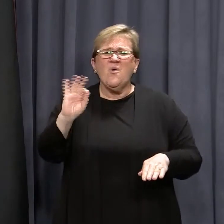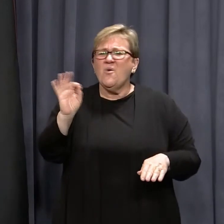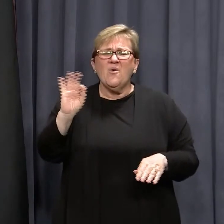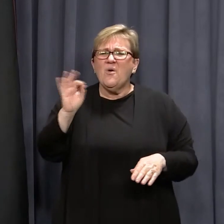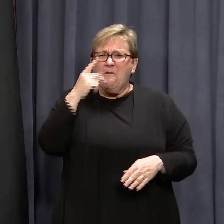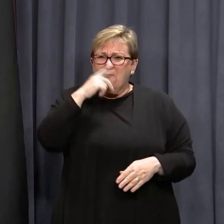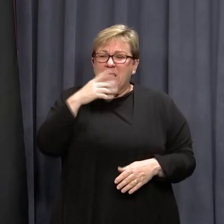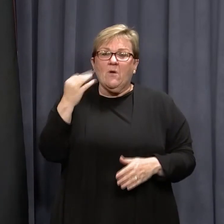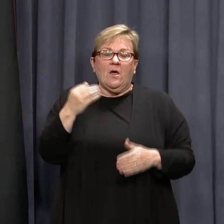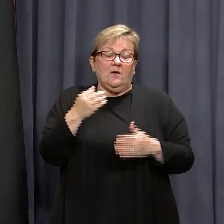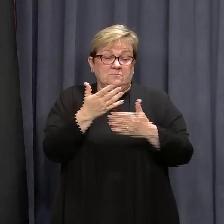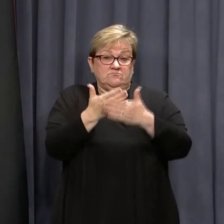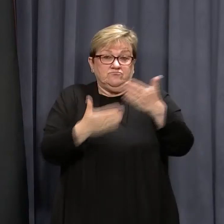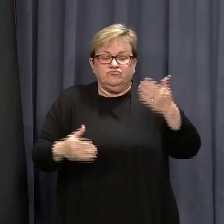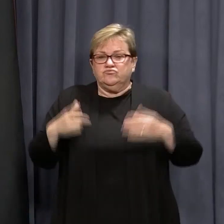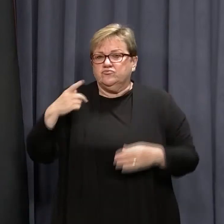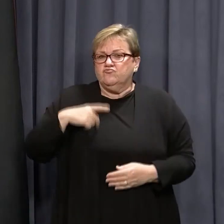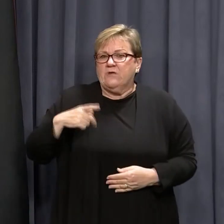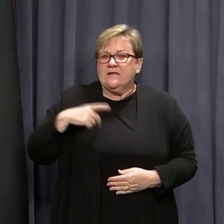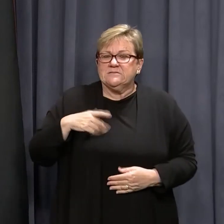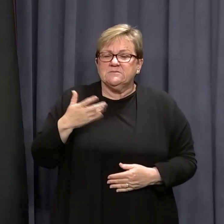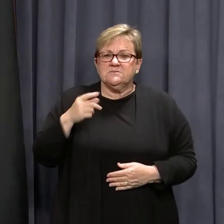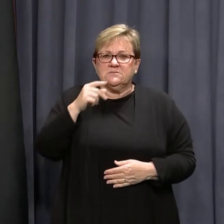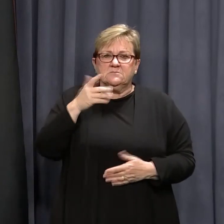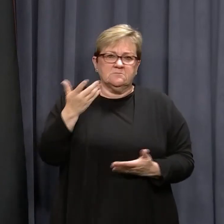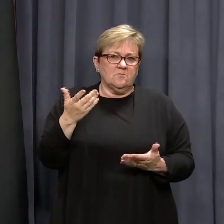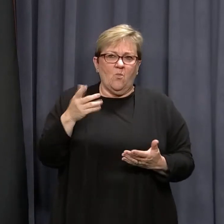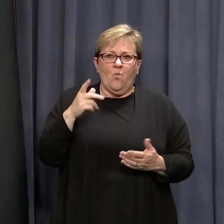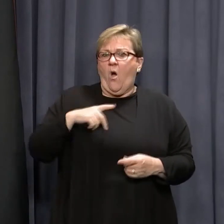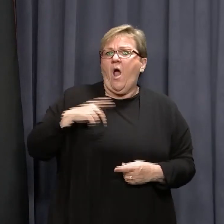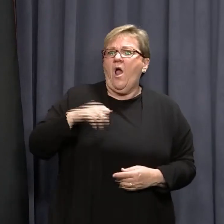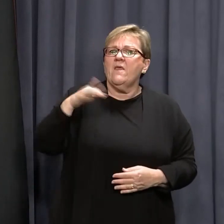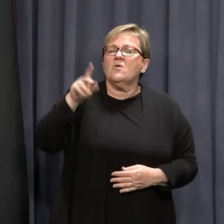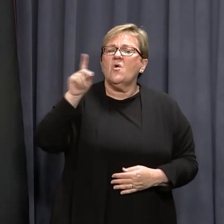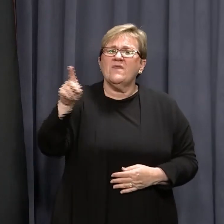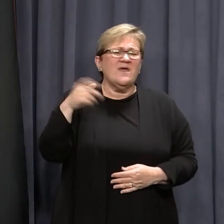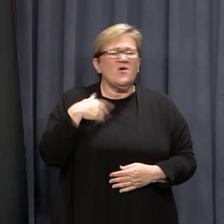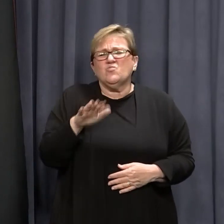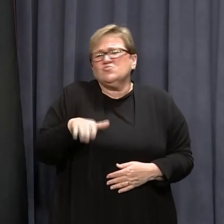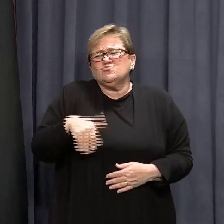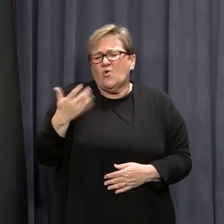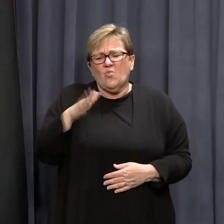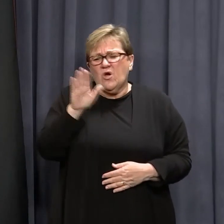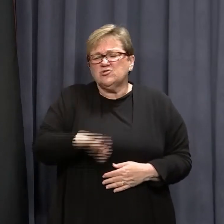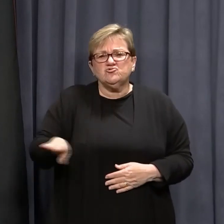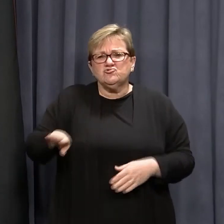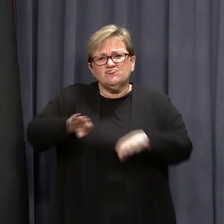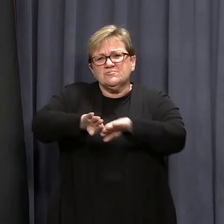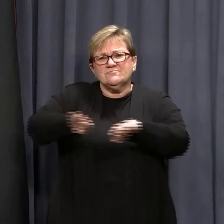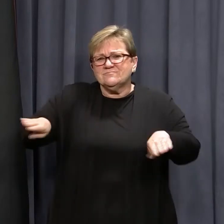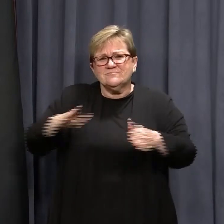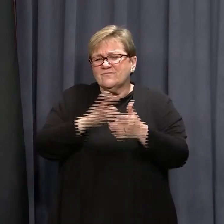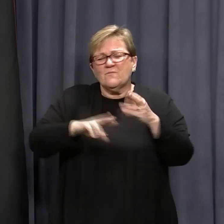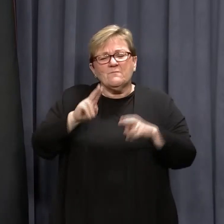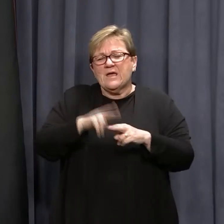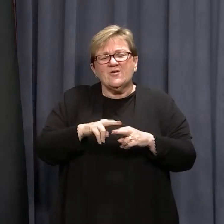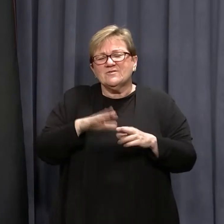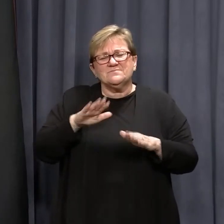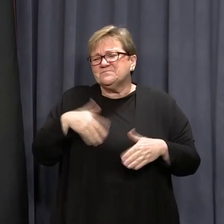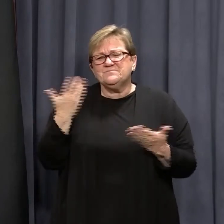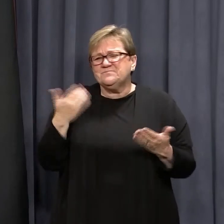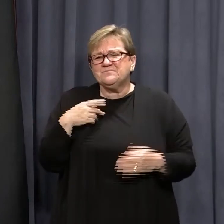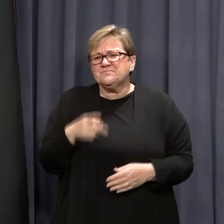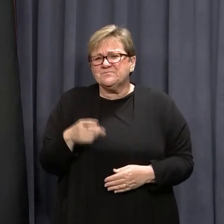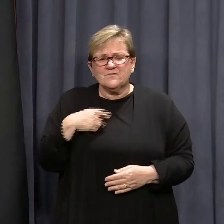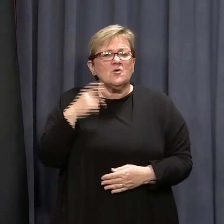of reasons and circumstances, but certainly this is not designed to keep children away from their carers or parents. So at all